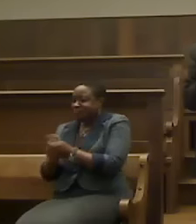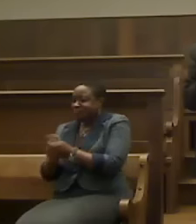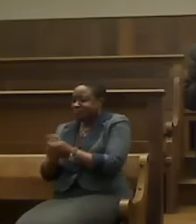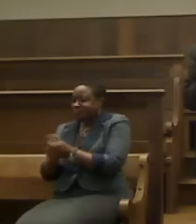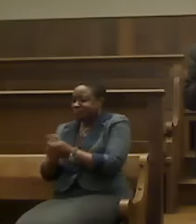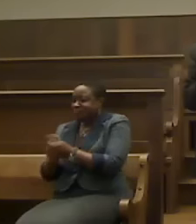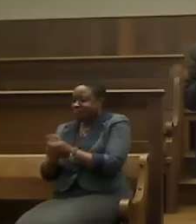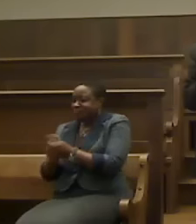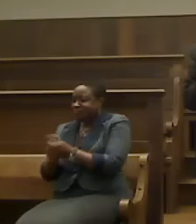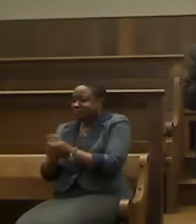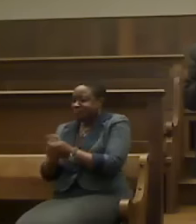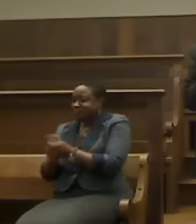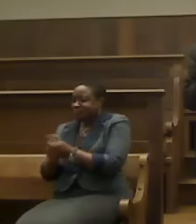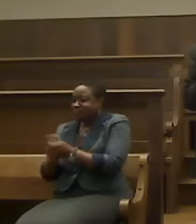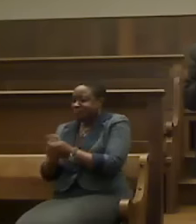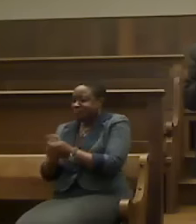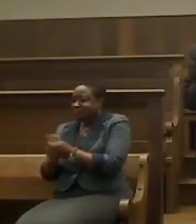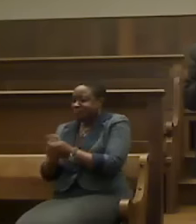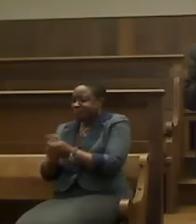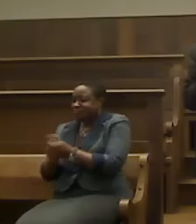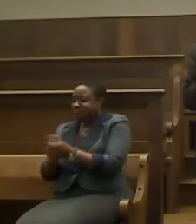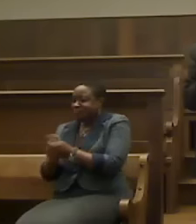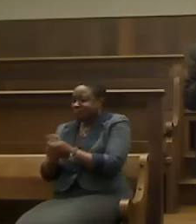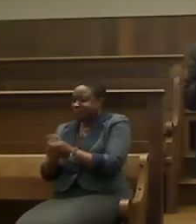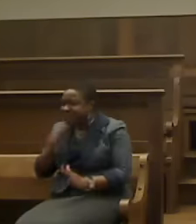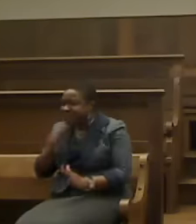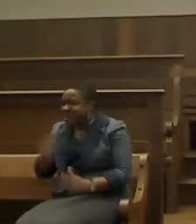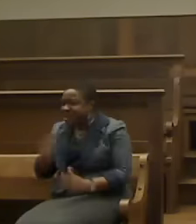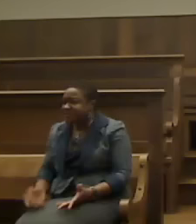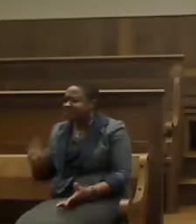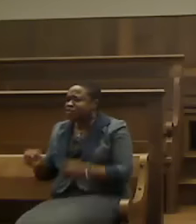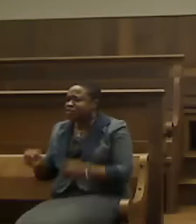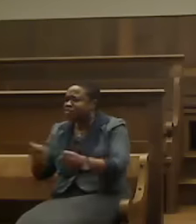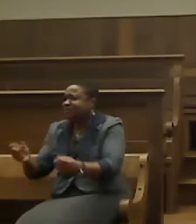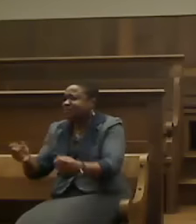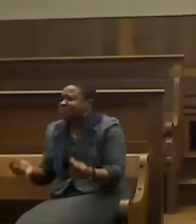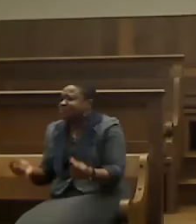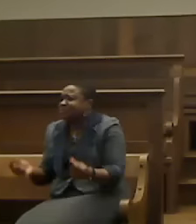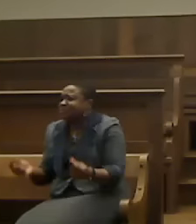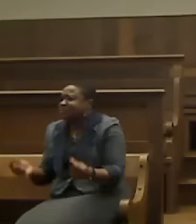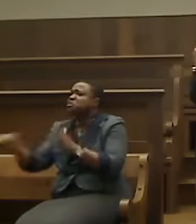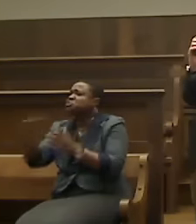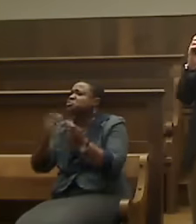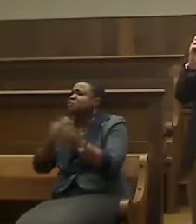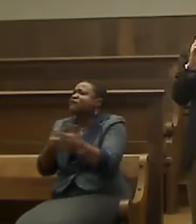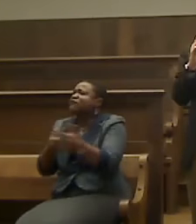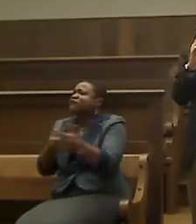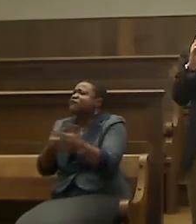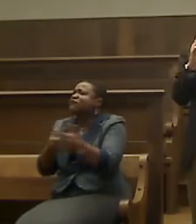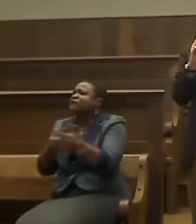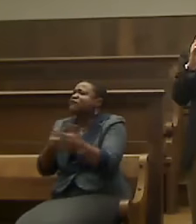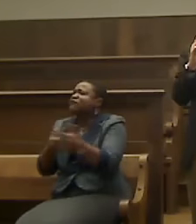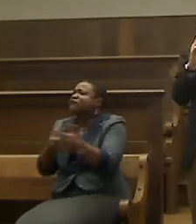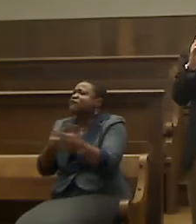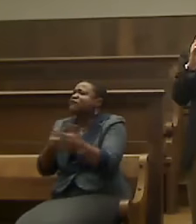things. How do people avoid GMOs? Because they're not labeled, so you need a strategy. So what's one example? What do you do? Organic, I